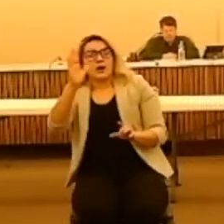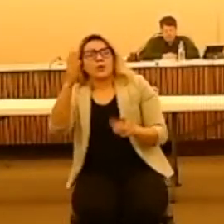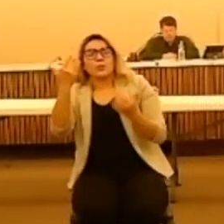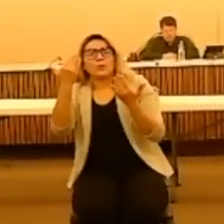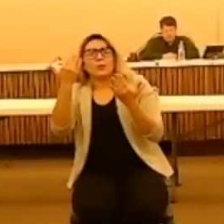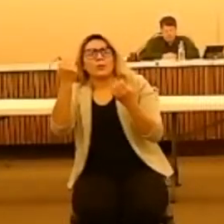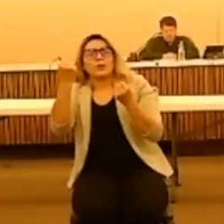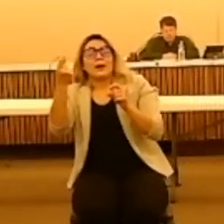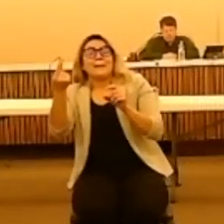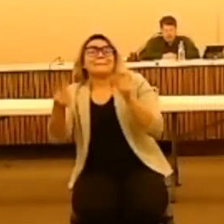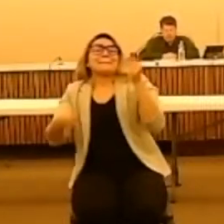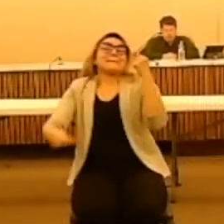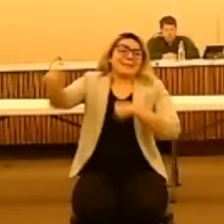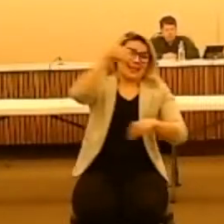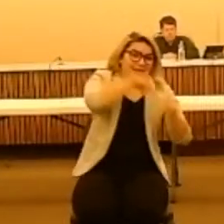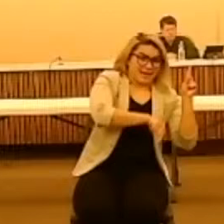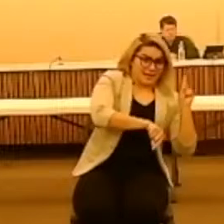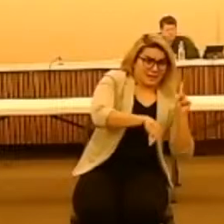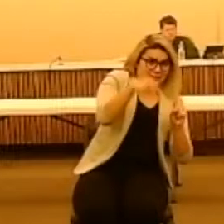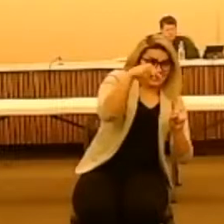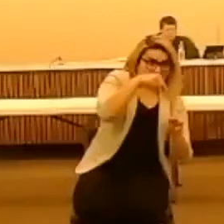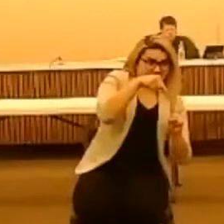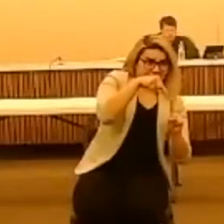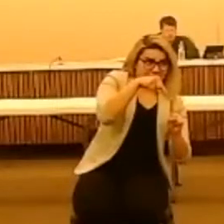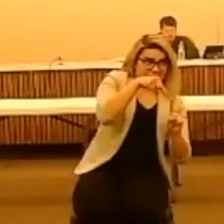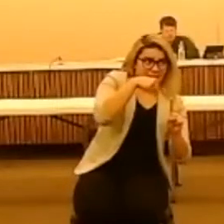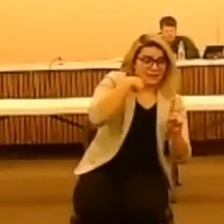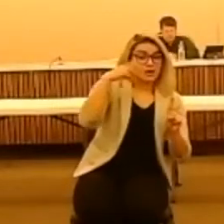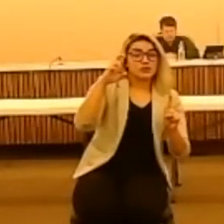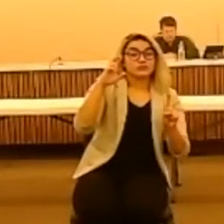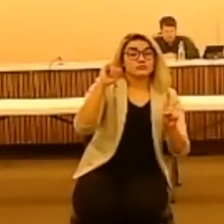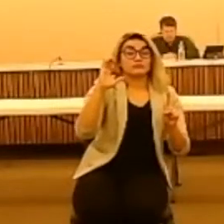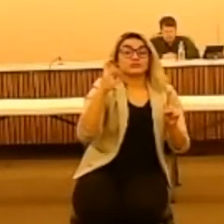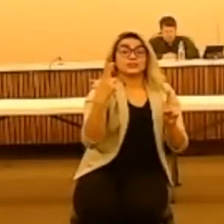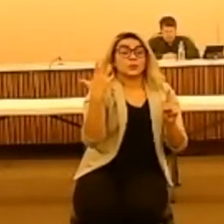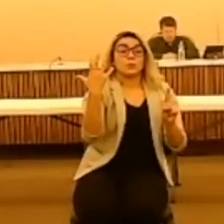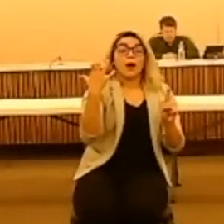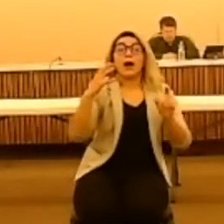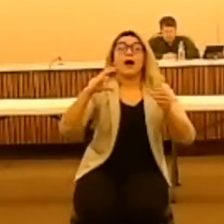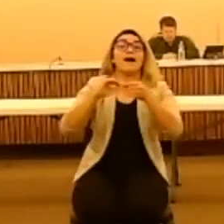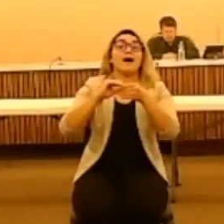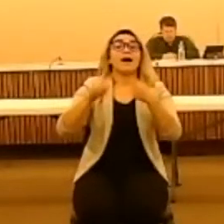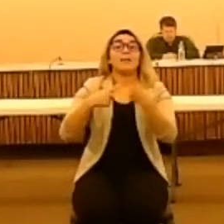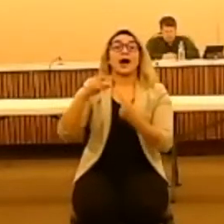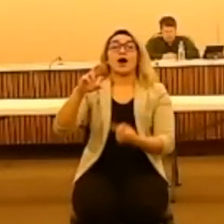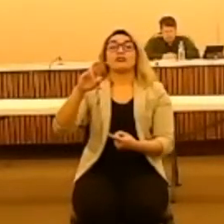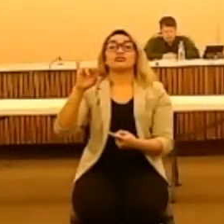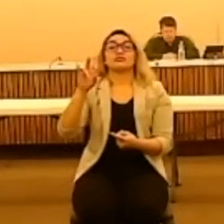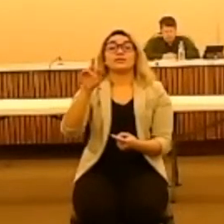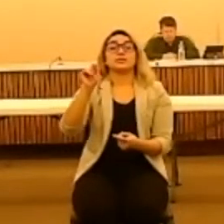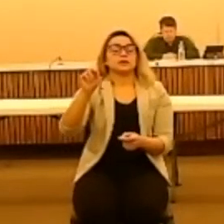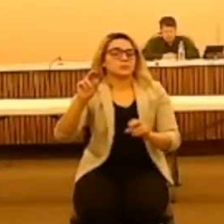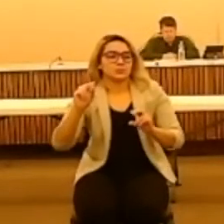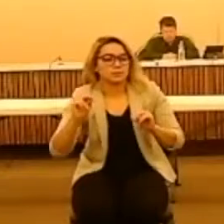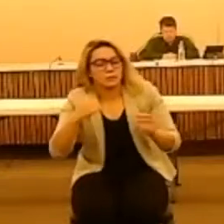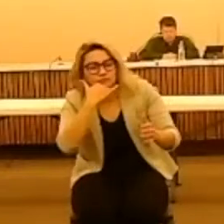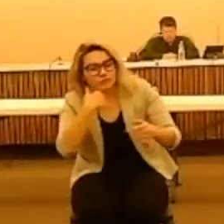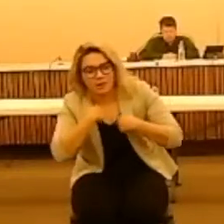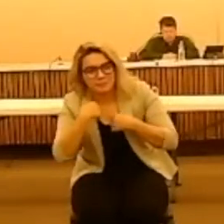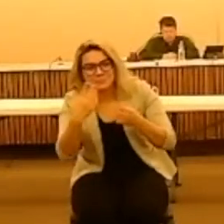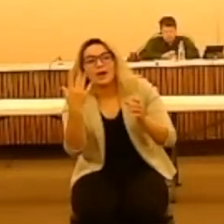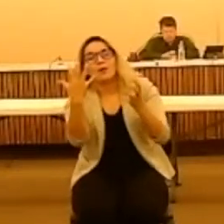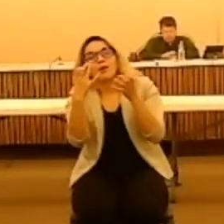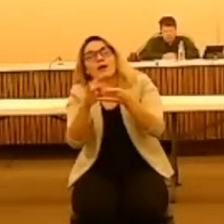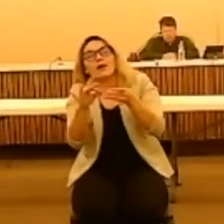Rowe. I thought he was super excited to talk about Riverton, and he was not. He was here to talk about something else. Would you like to talk to